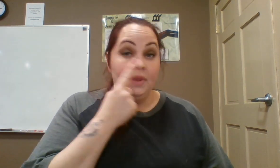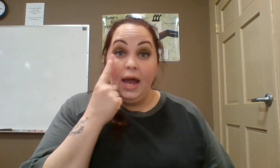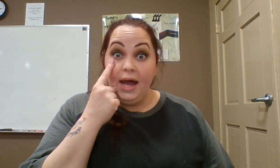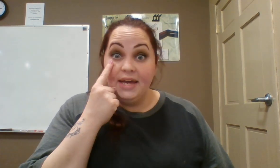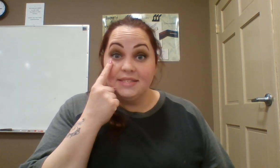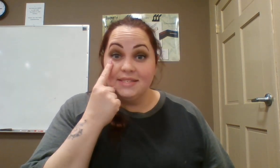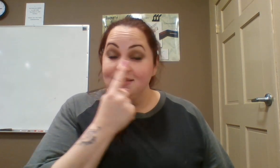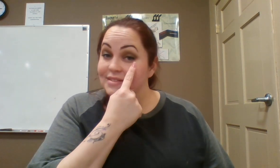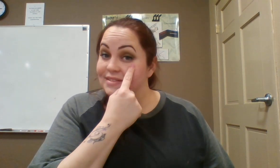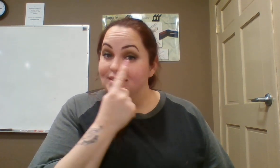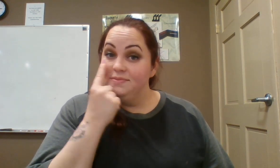Eyes.